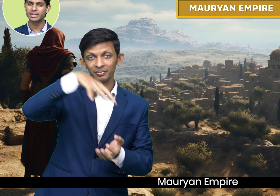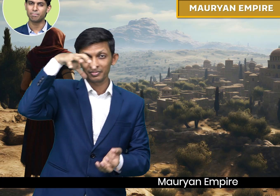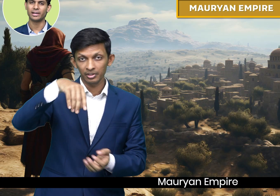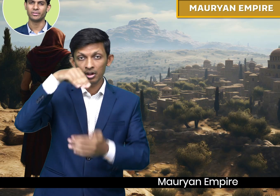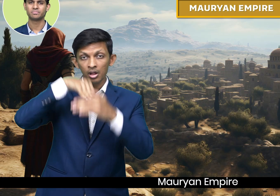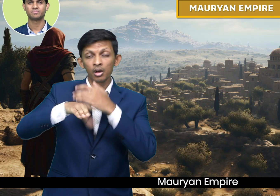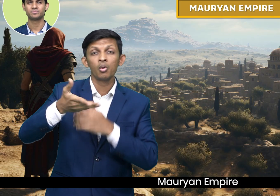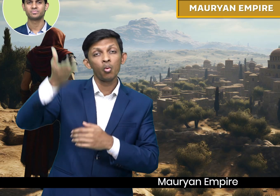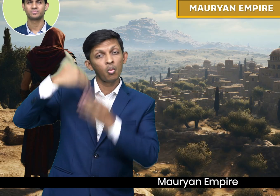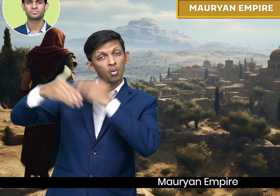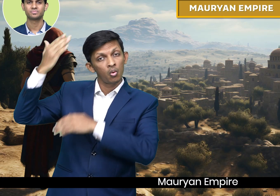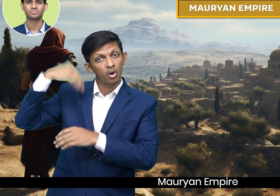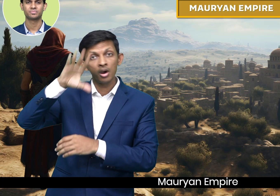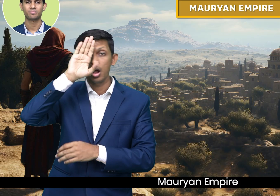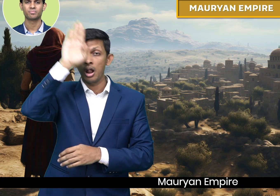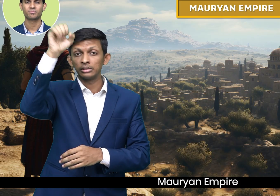Mauryan Empire.